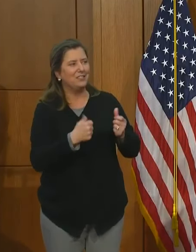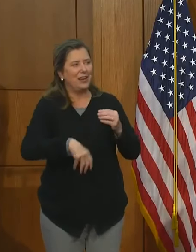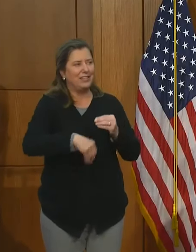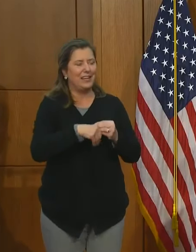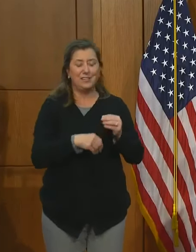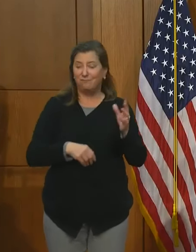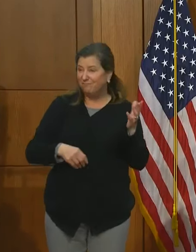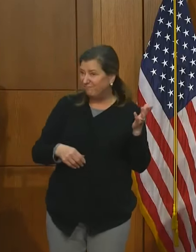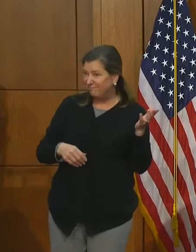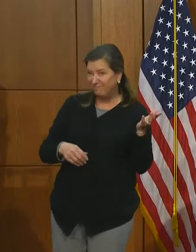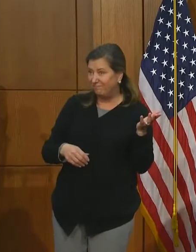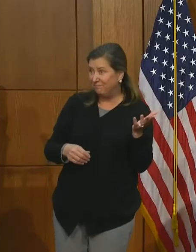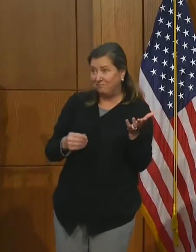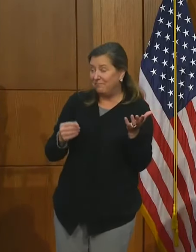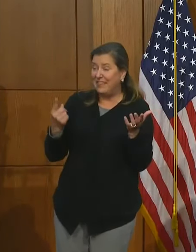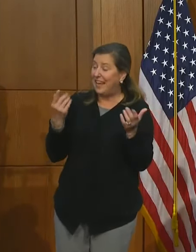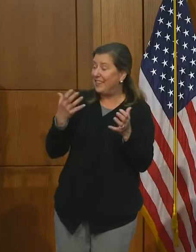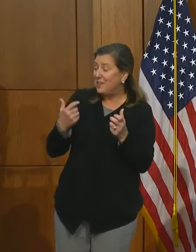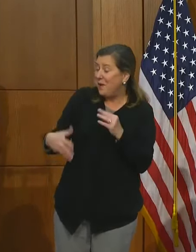add?